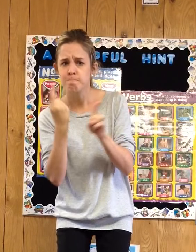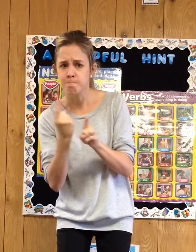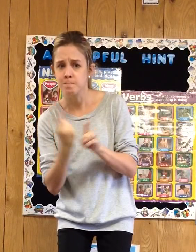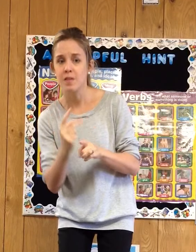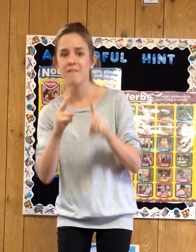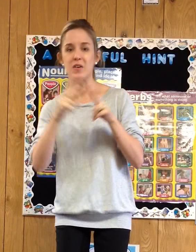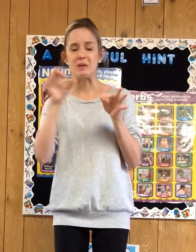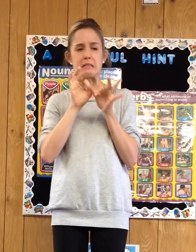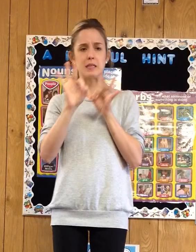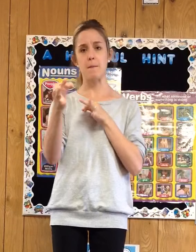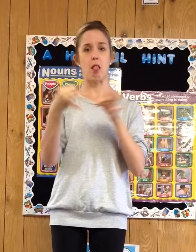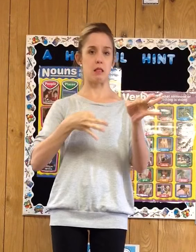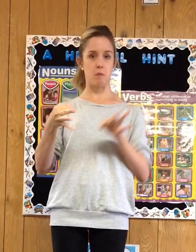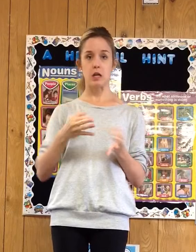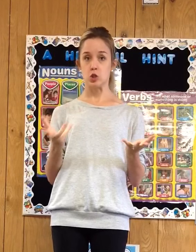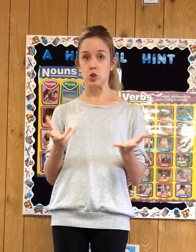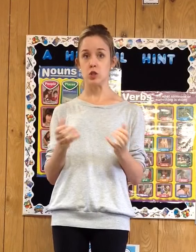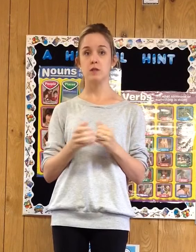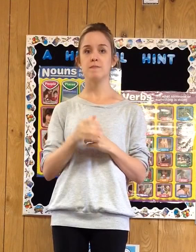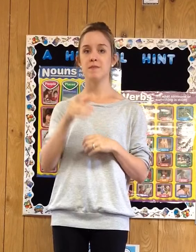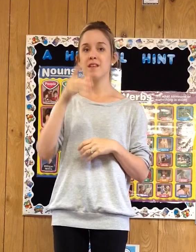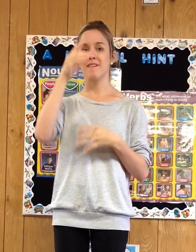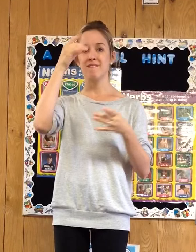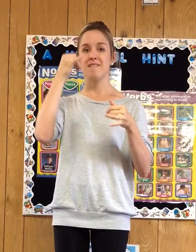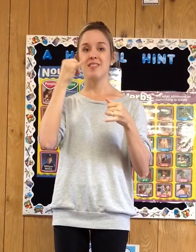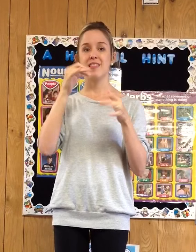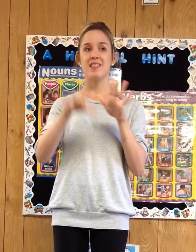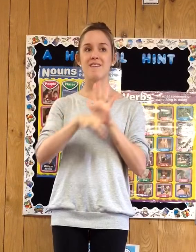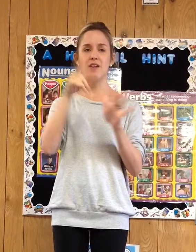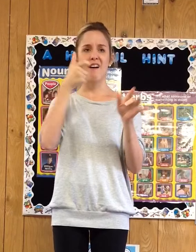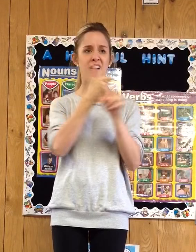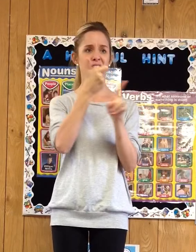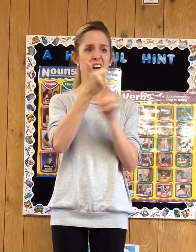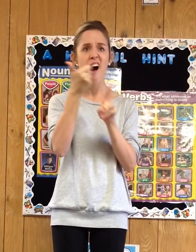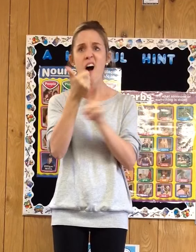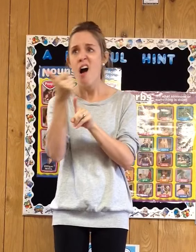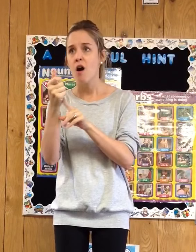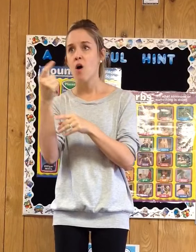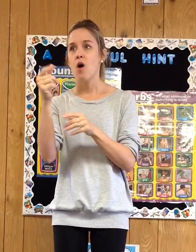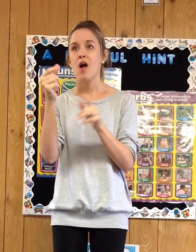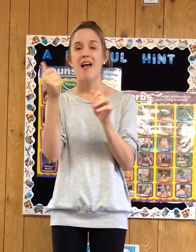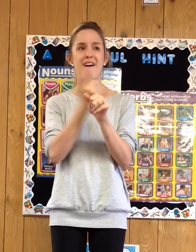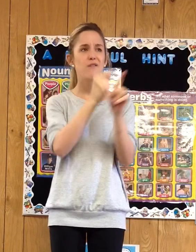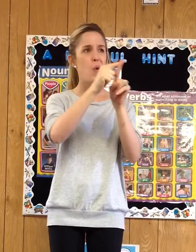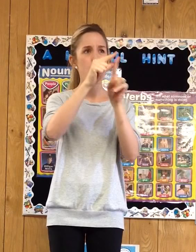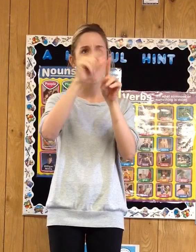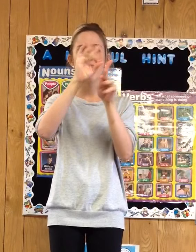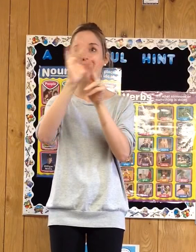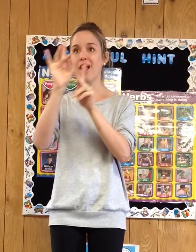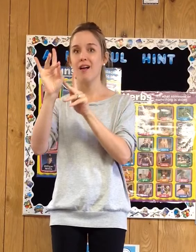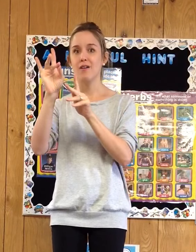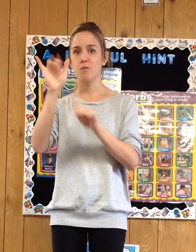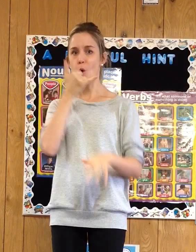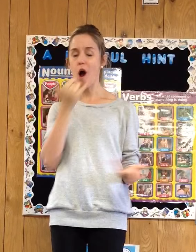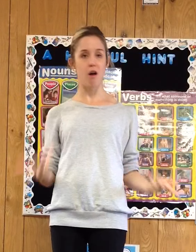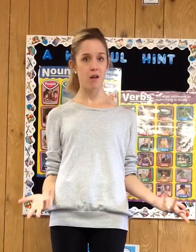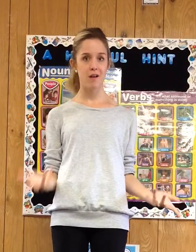simple explanation, they'd find fault with almost every word I've used. And they'd have to change anything that